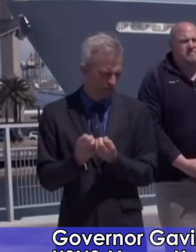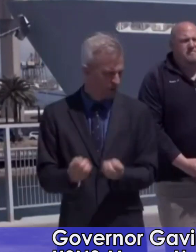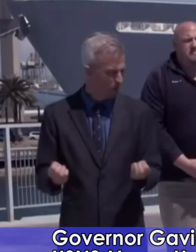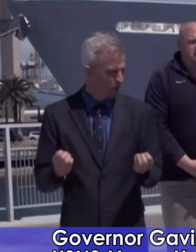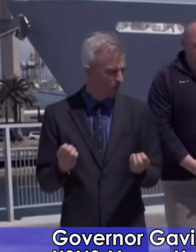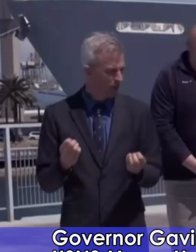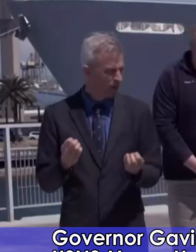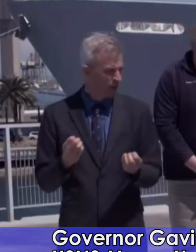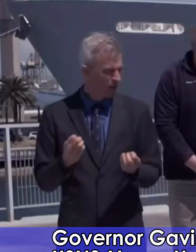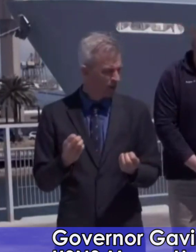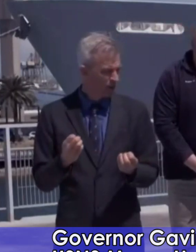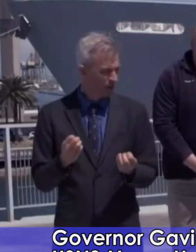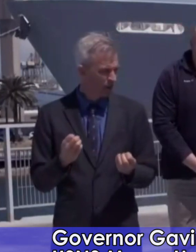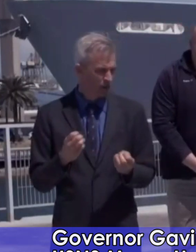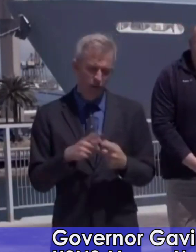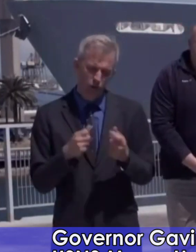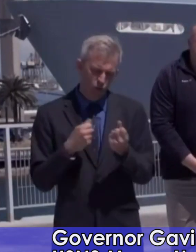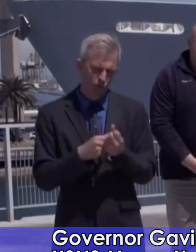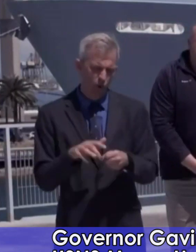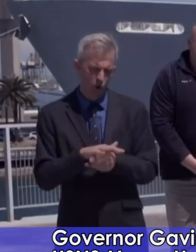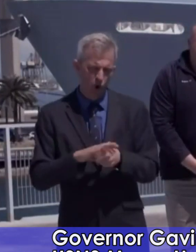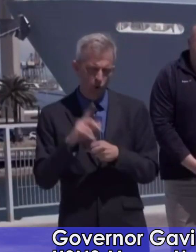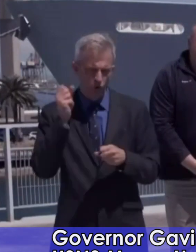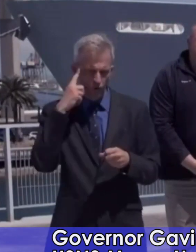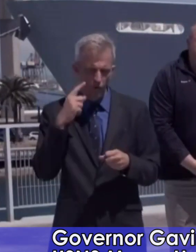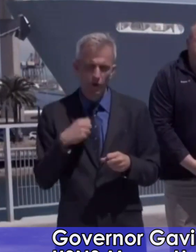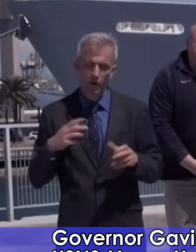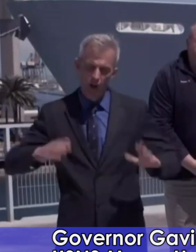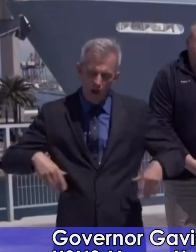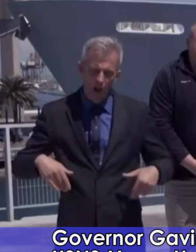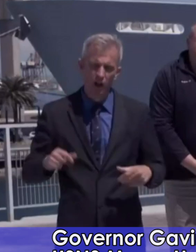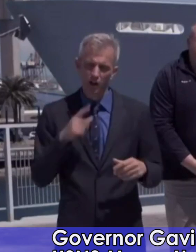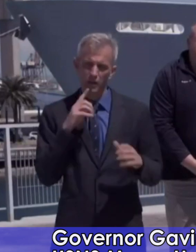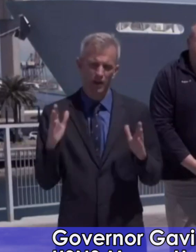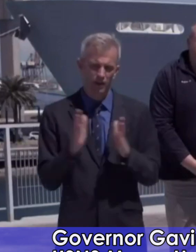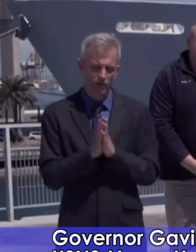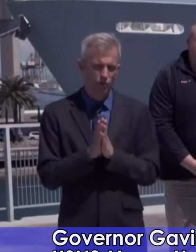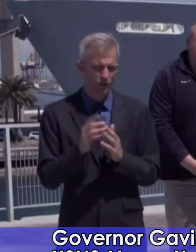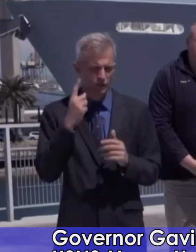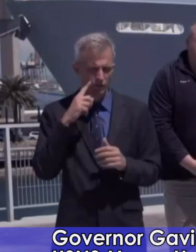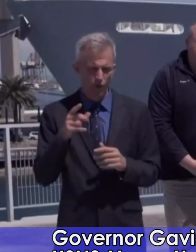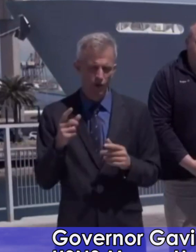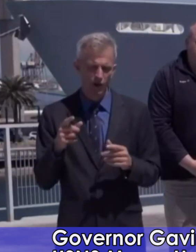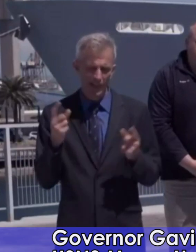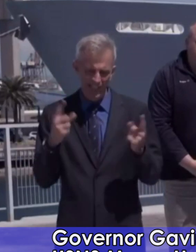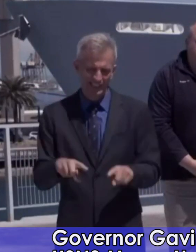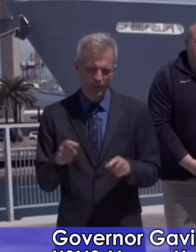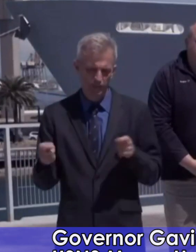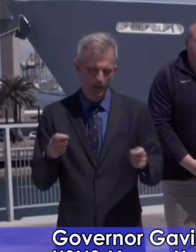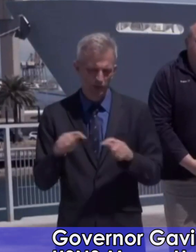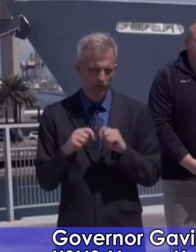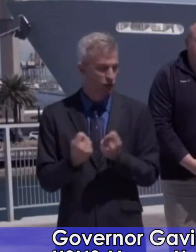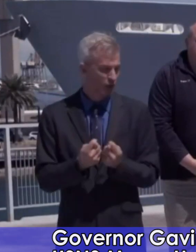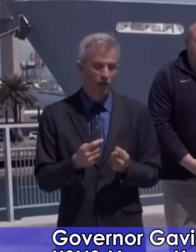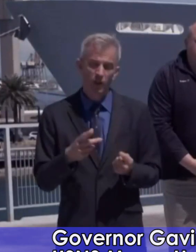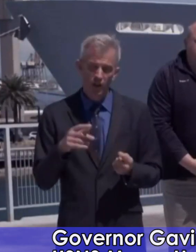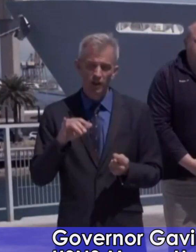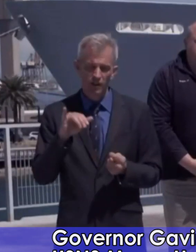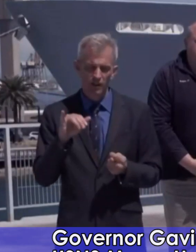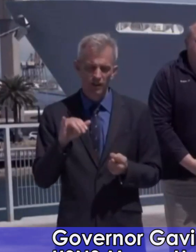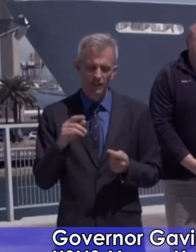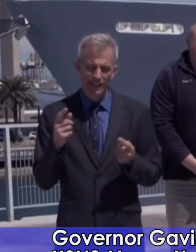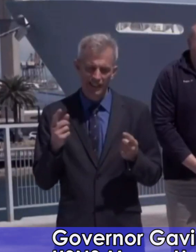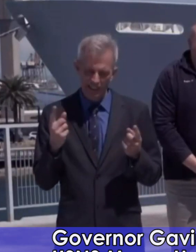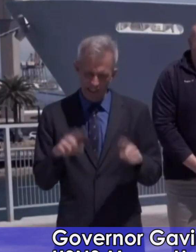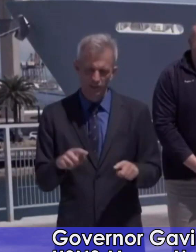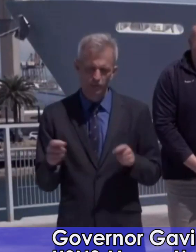local government. There has not been a specific need for an incident management team, but we have those in the wings, and we're ready to actually engage